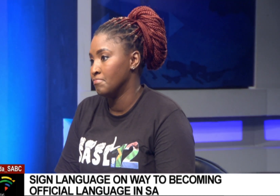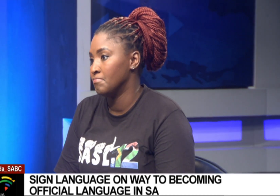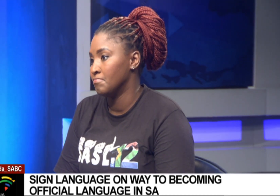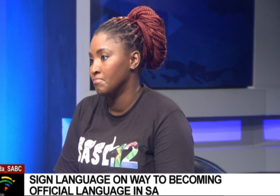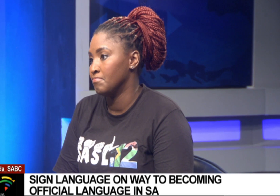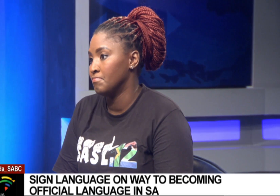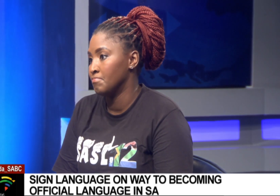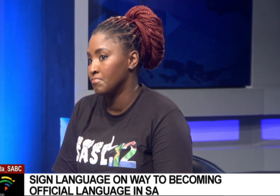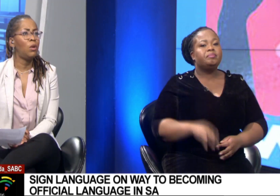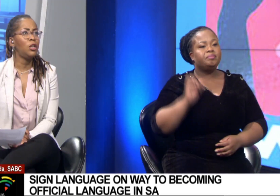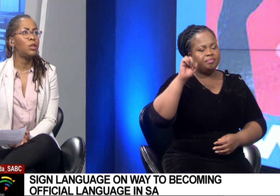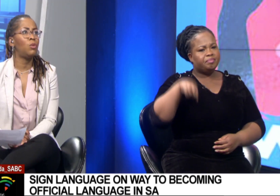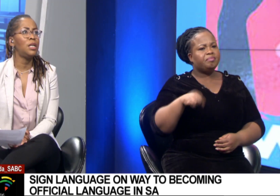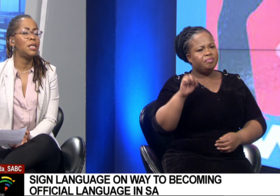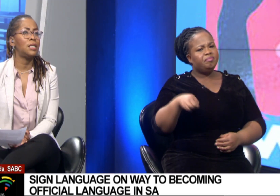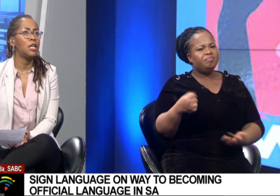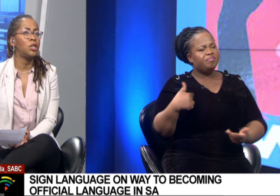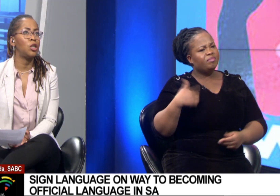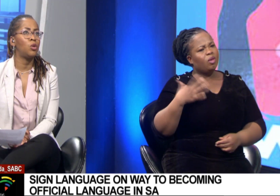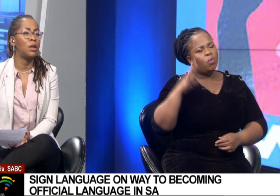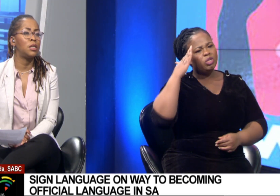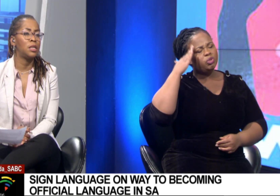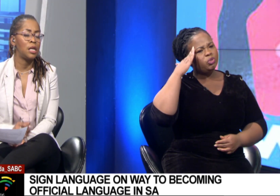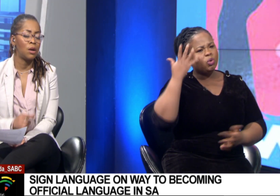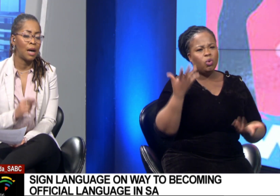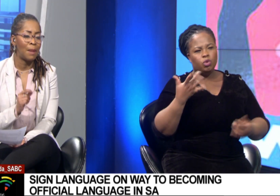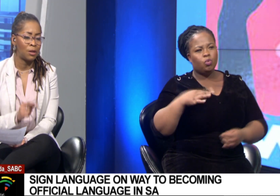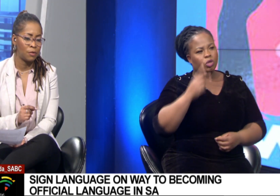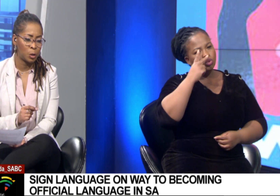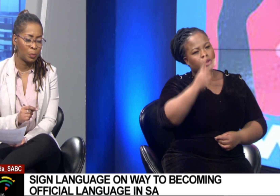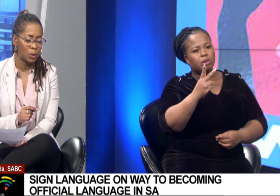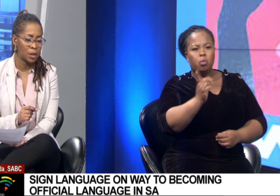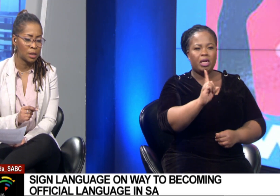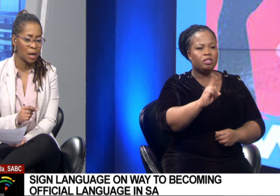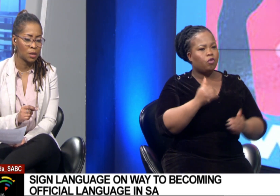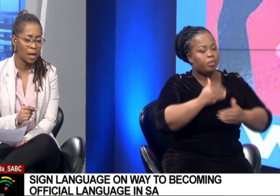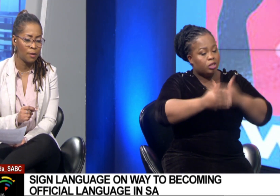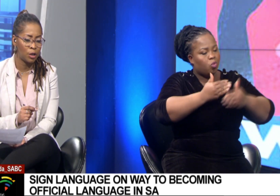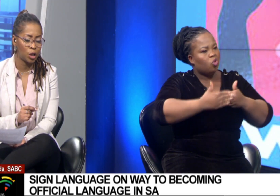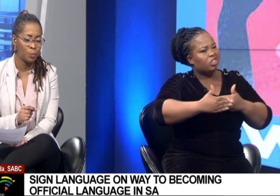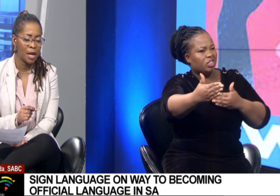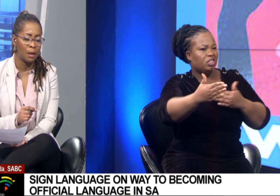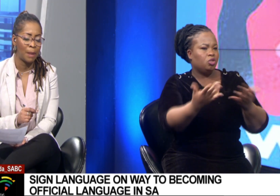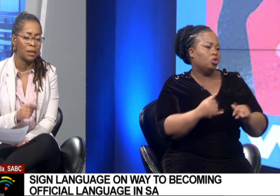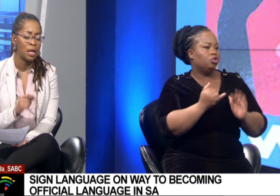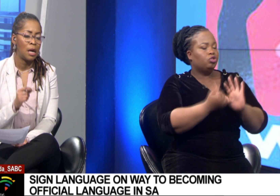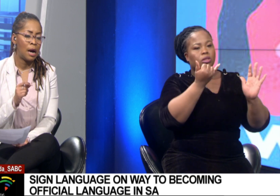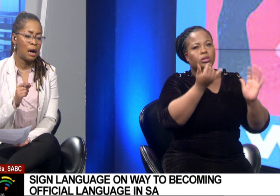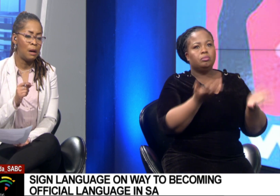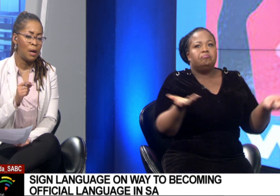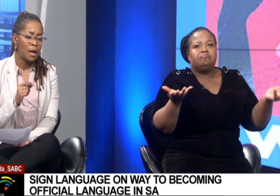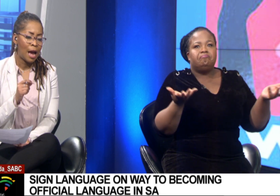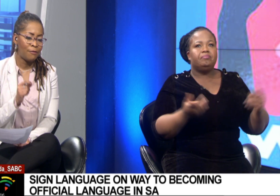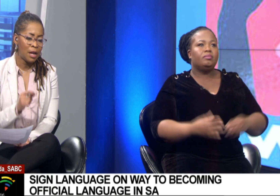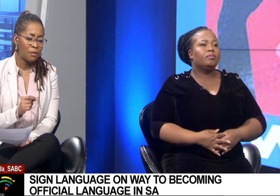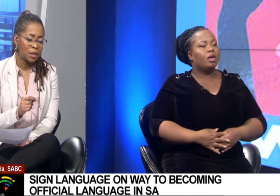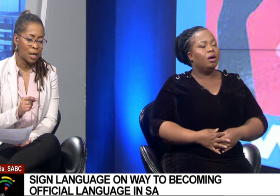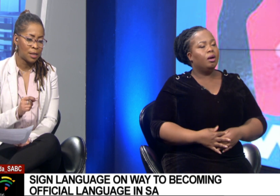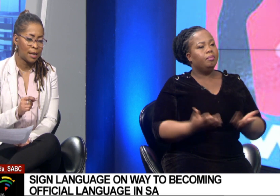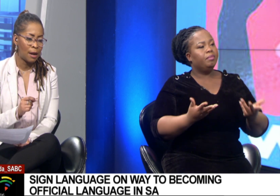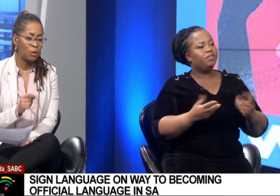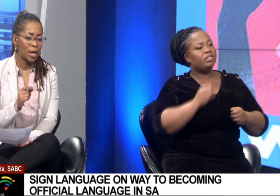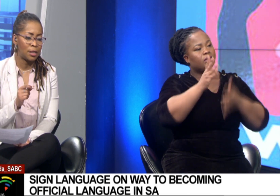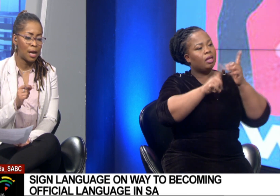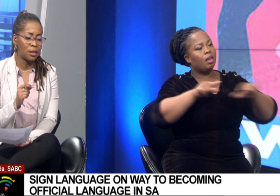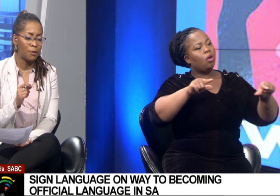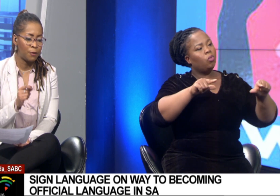already passed. Yeah. What is it essentially that you want to see, though, come out of this process, outside of it just being about having this